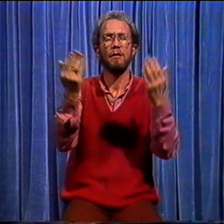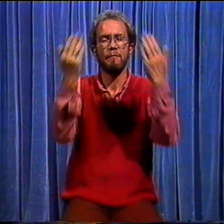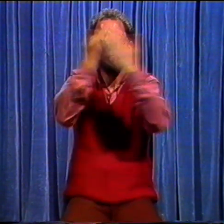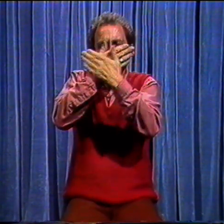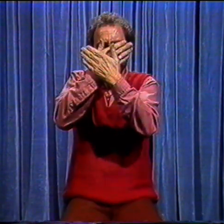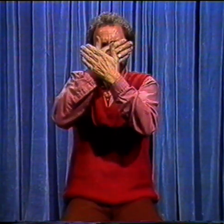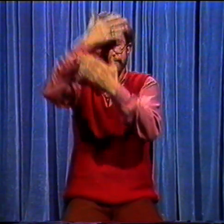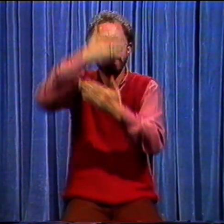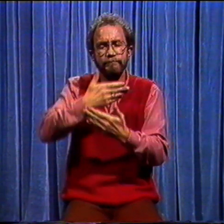before the face is blotted out,